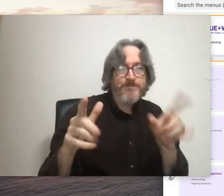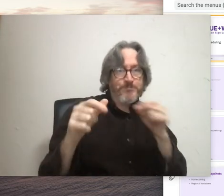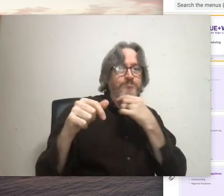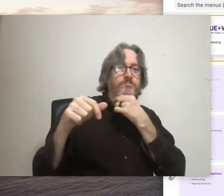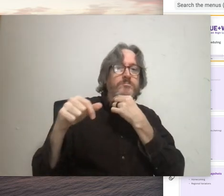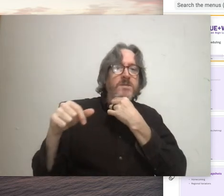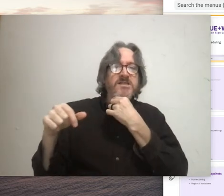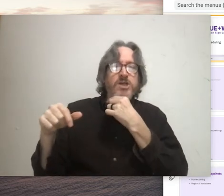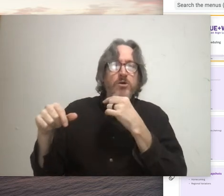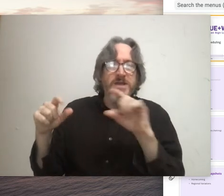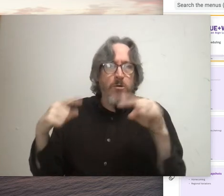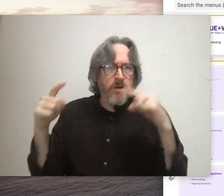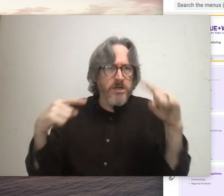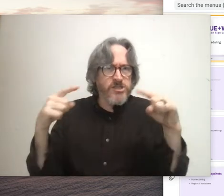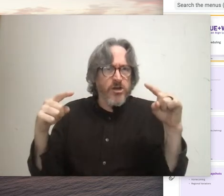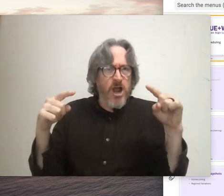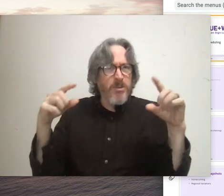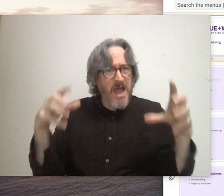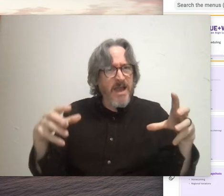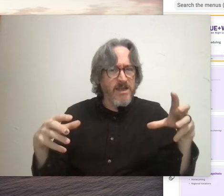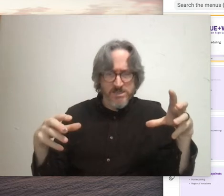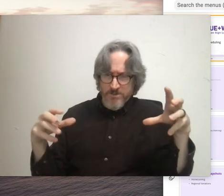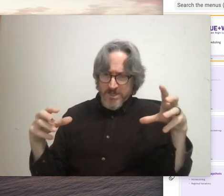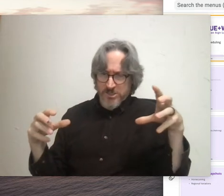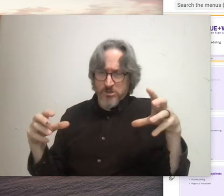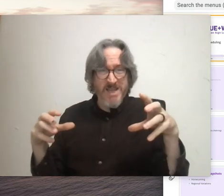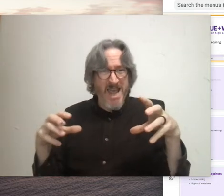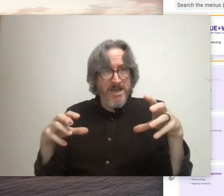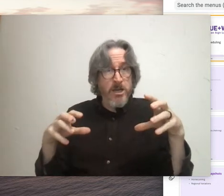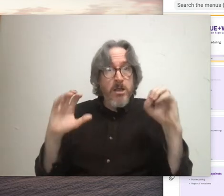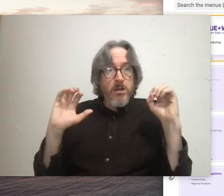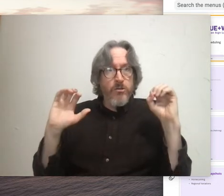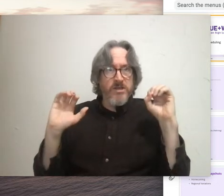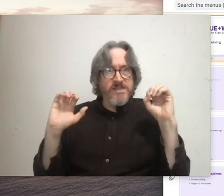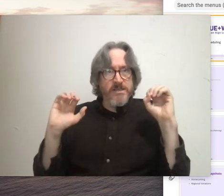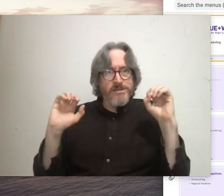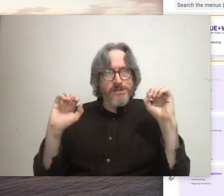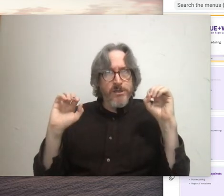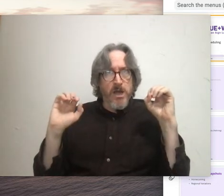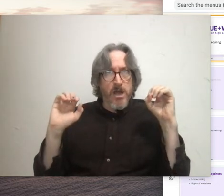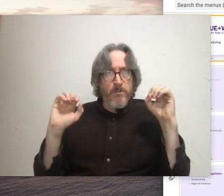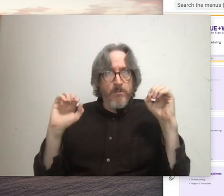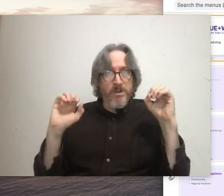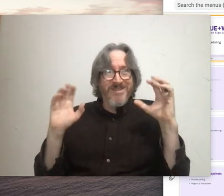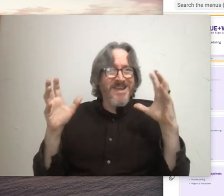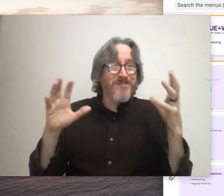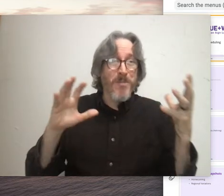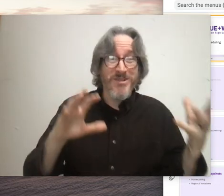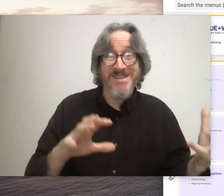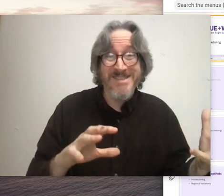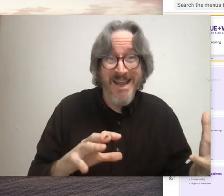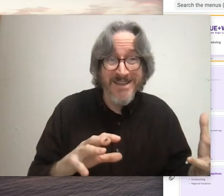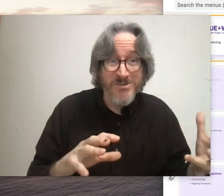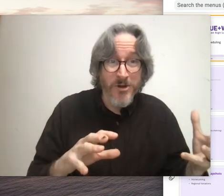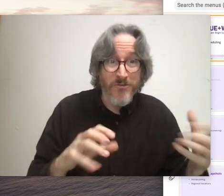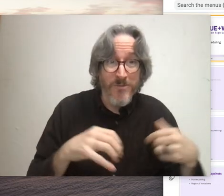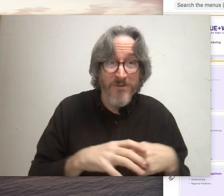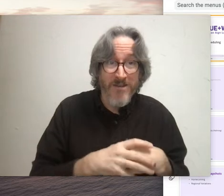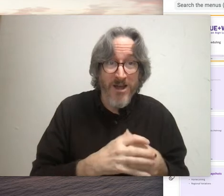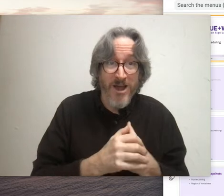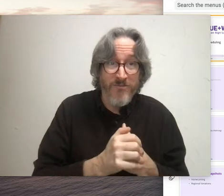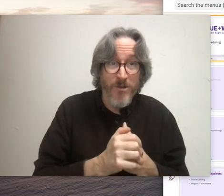scheduling. So now we're going to start applying some of these terms, and this is like remember the states